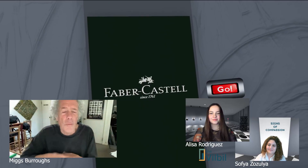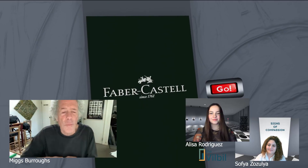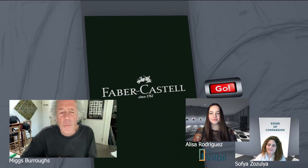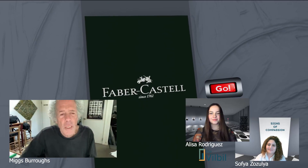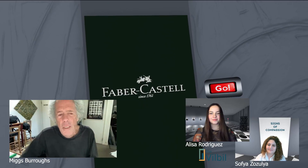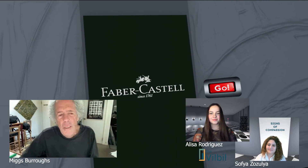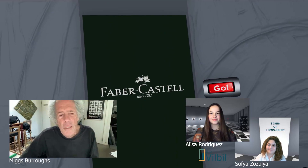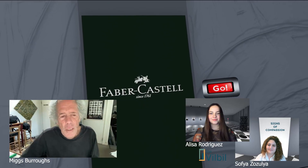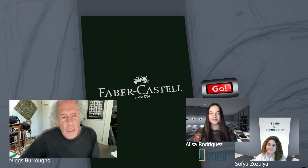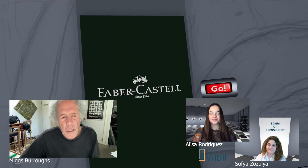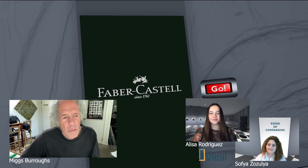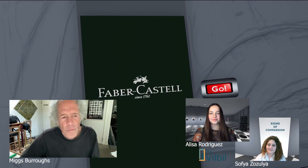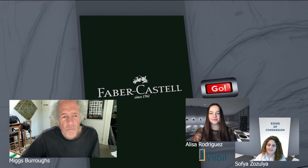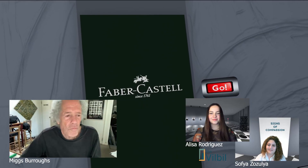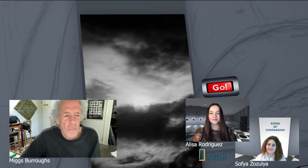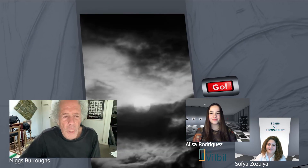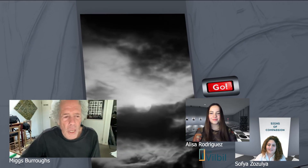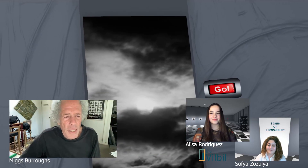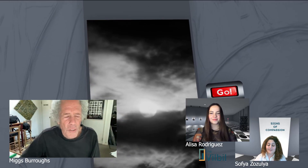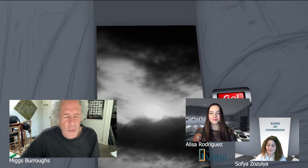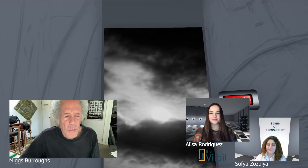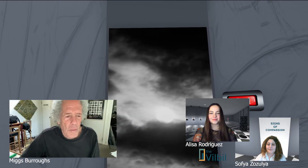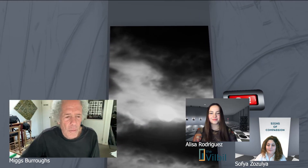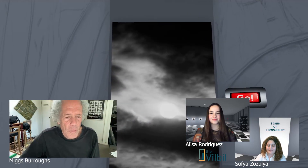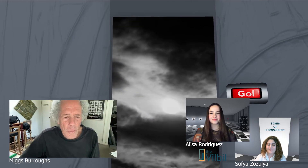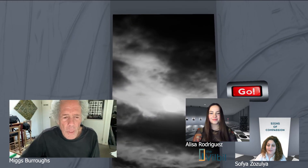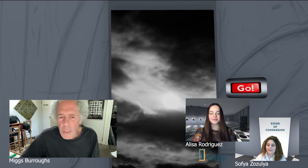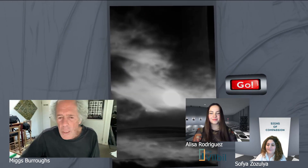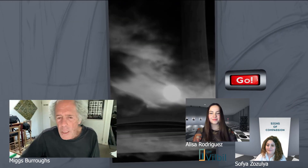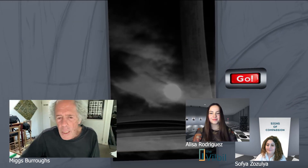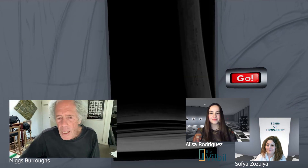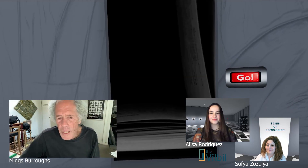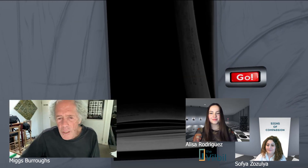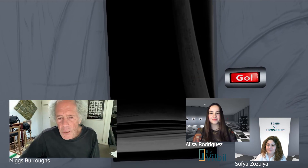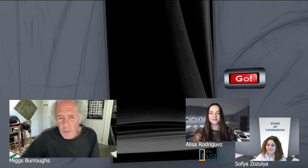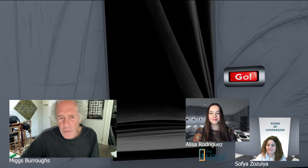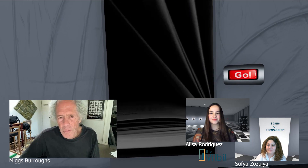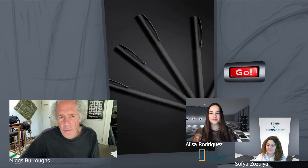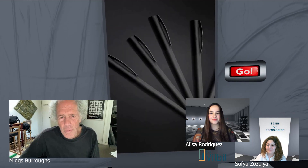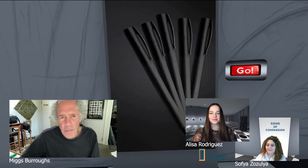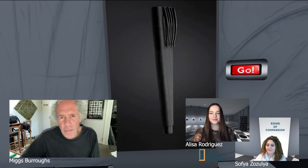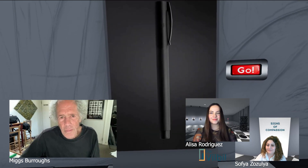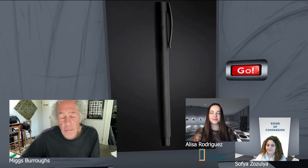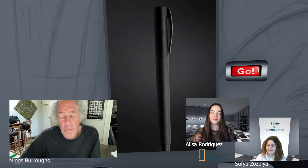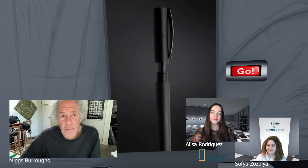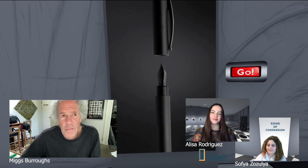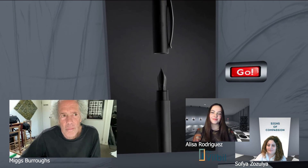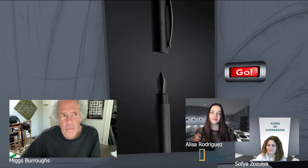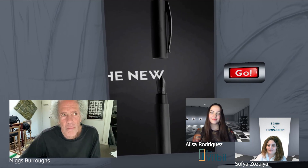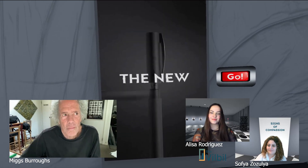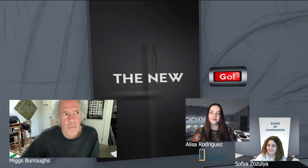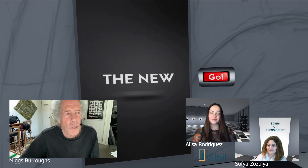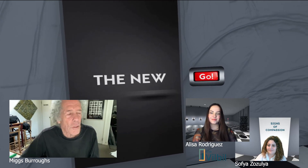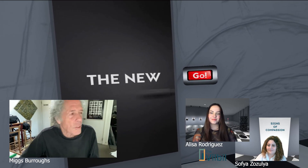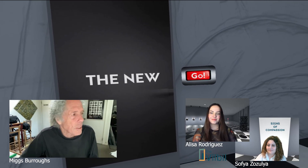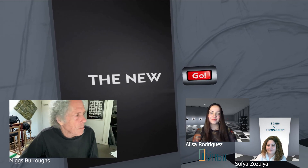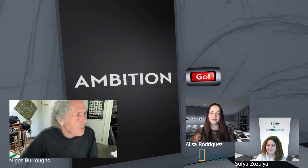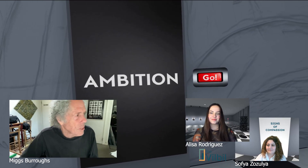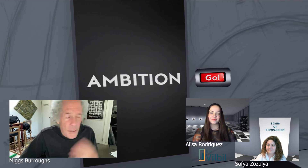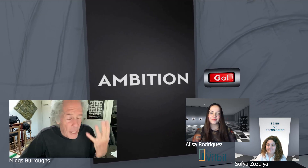come. I guess, yeah. And, as long as I see